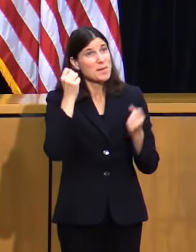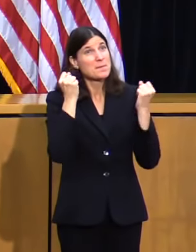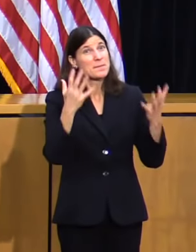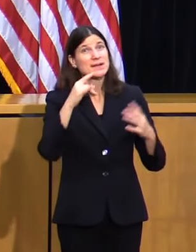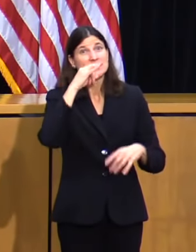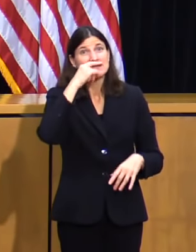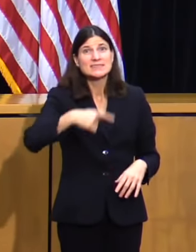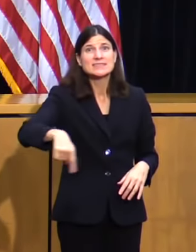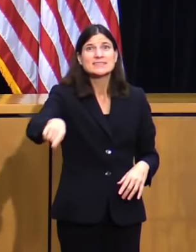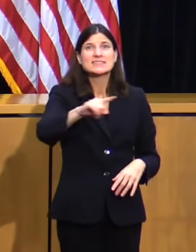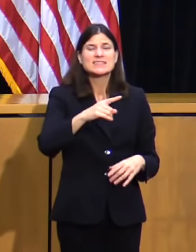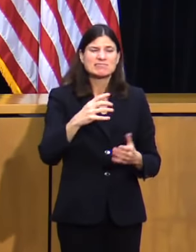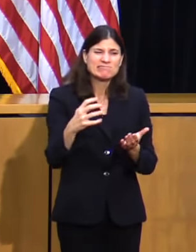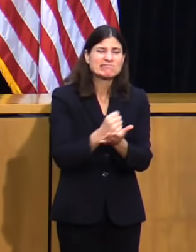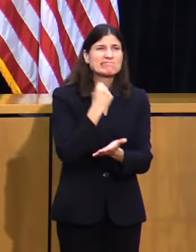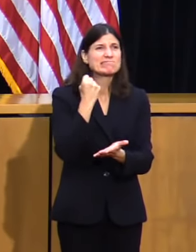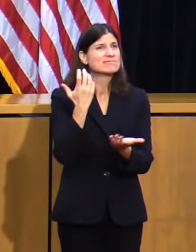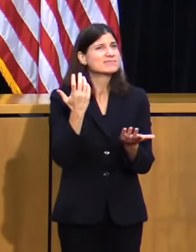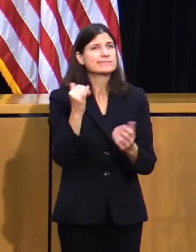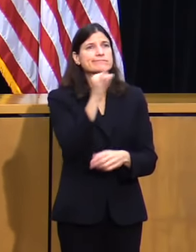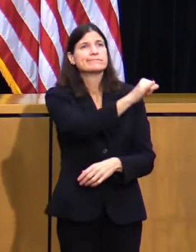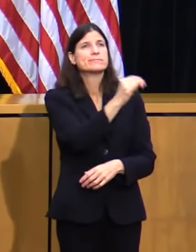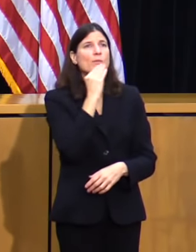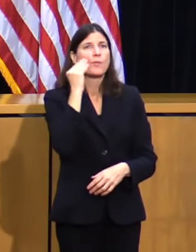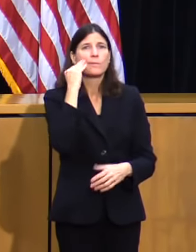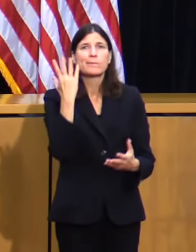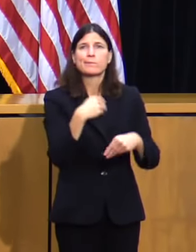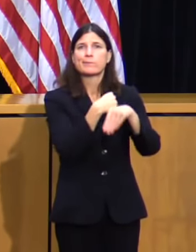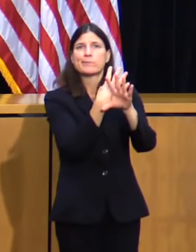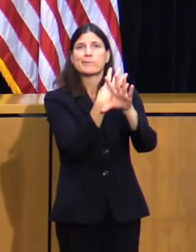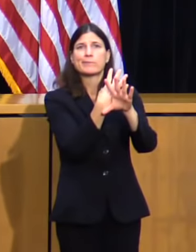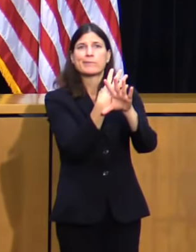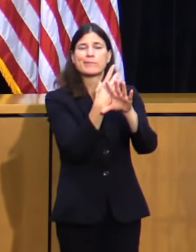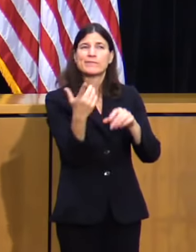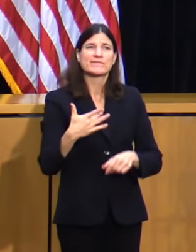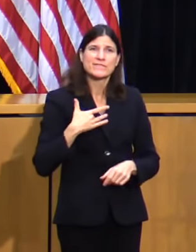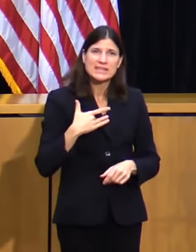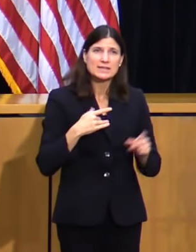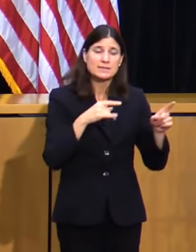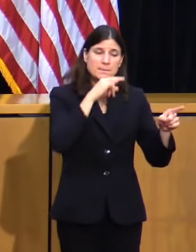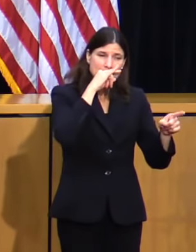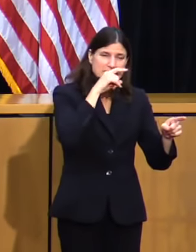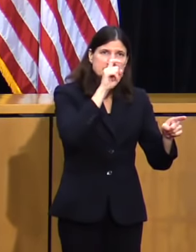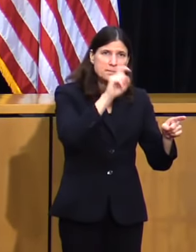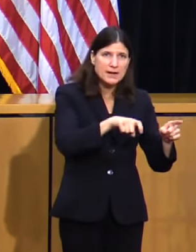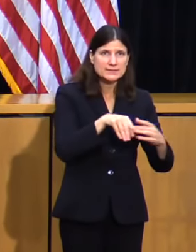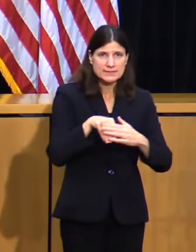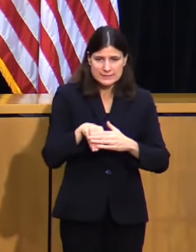And why it's so important that we recognize and understand that the actions we all take